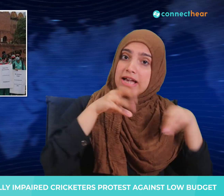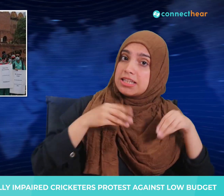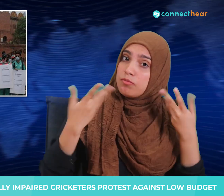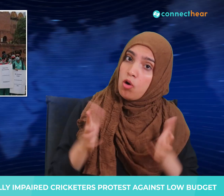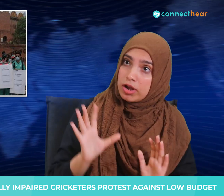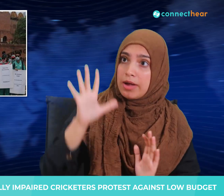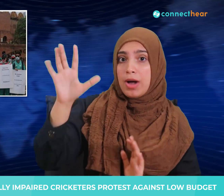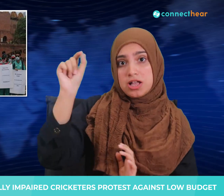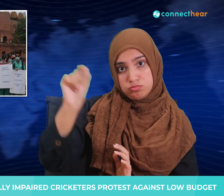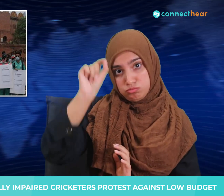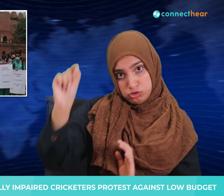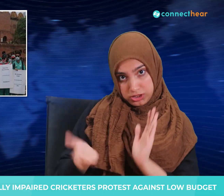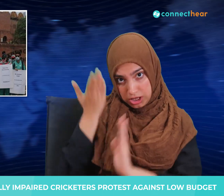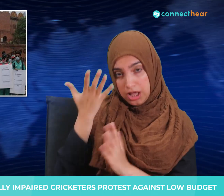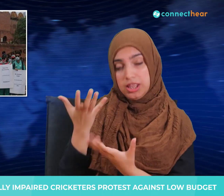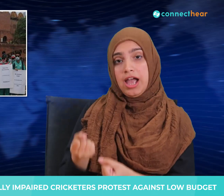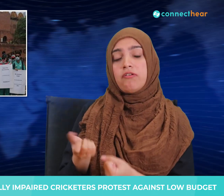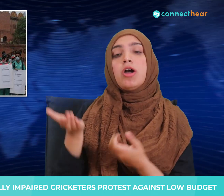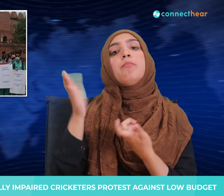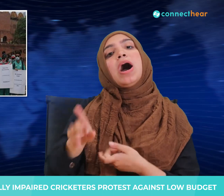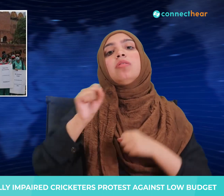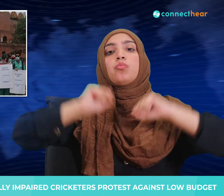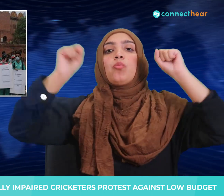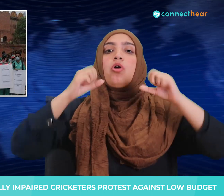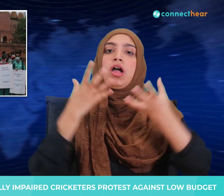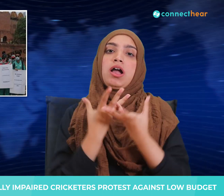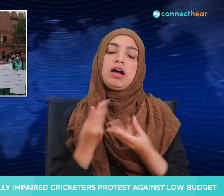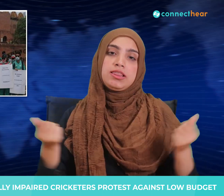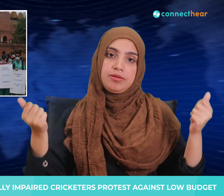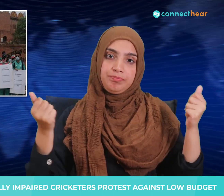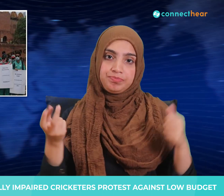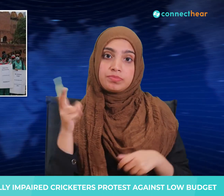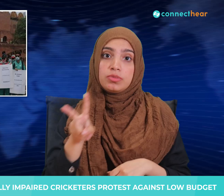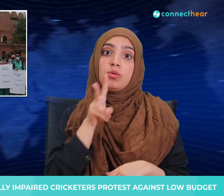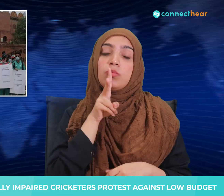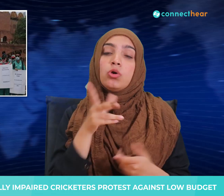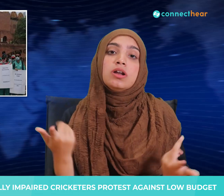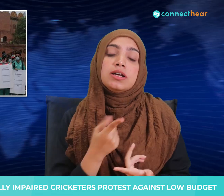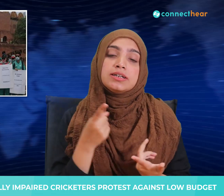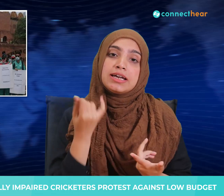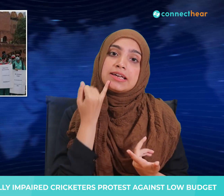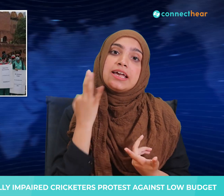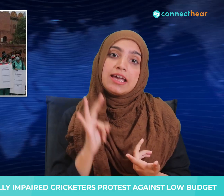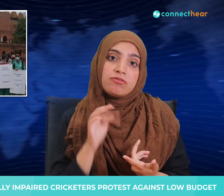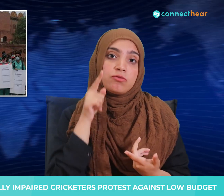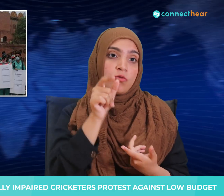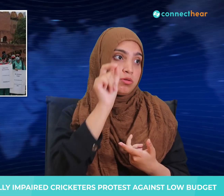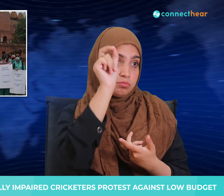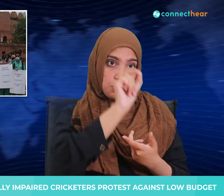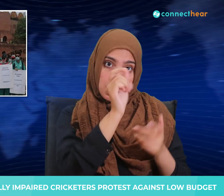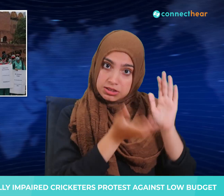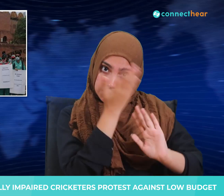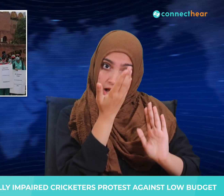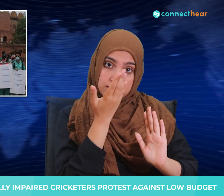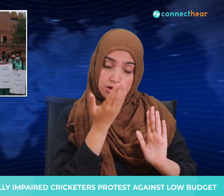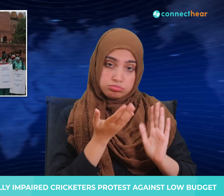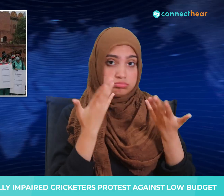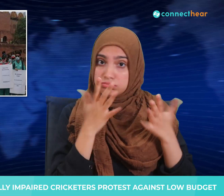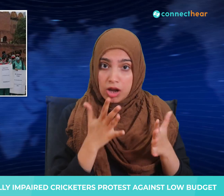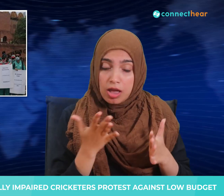5%. He stated that if the budget was not increased further within a month, the players would hold protest